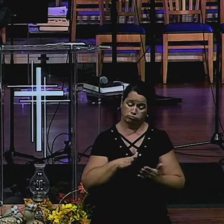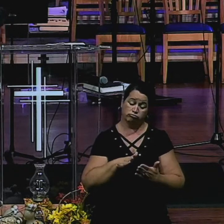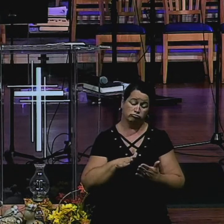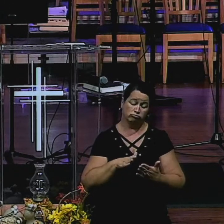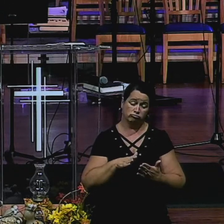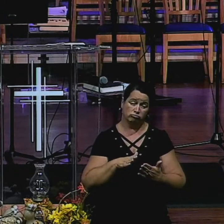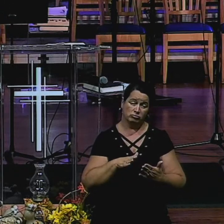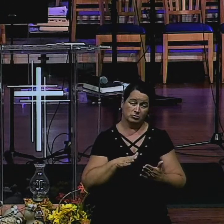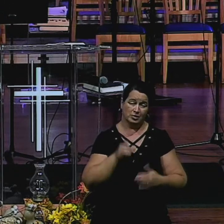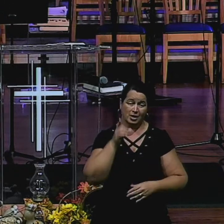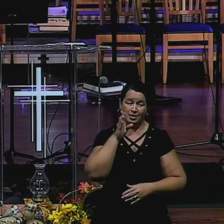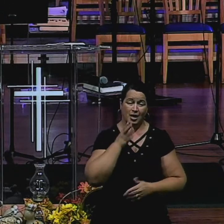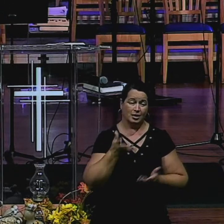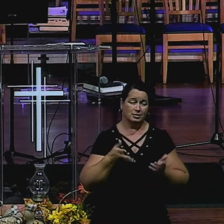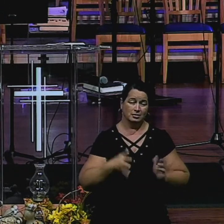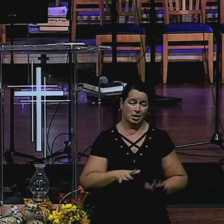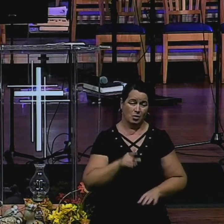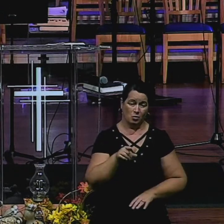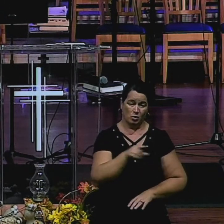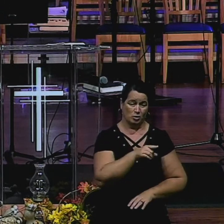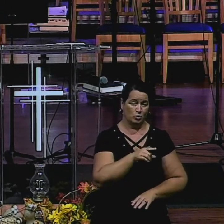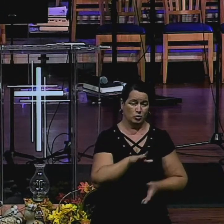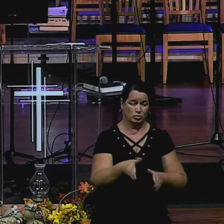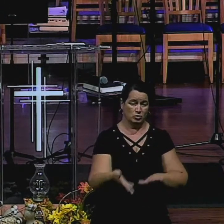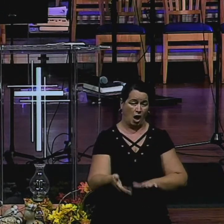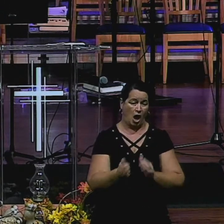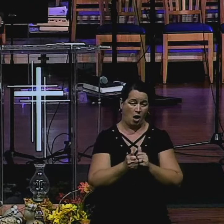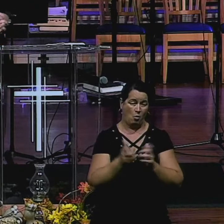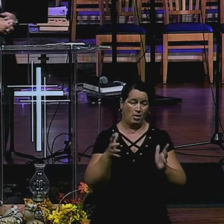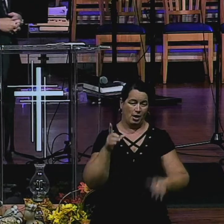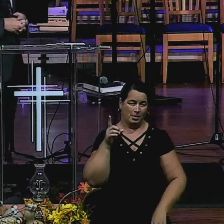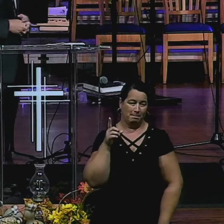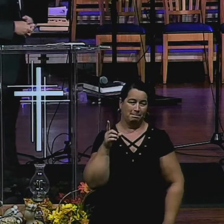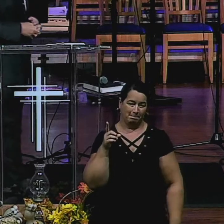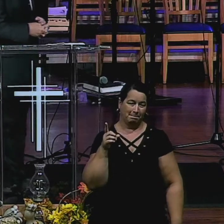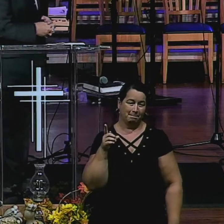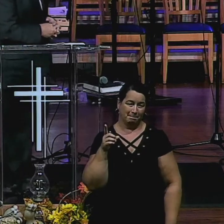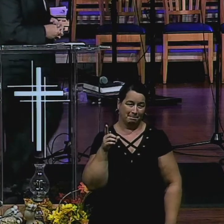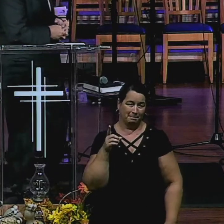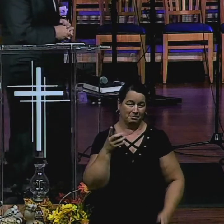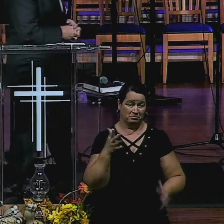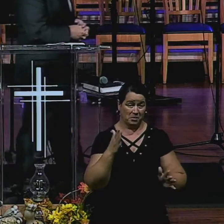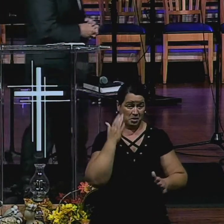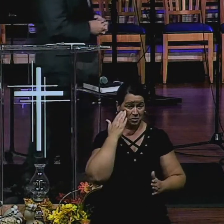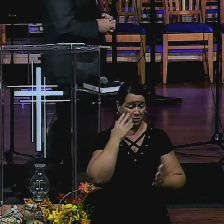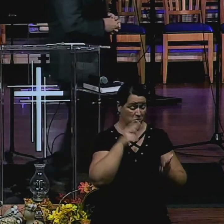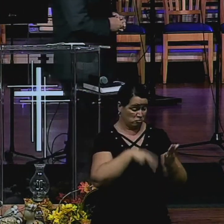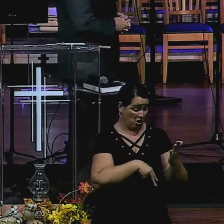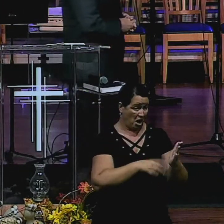God does not want you to perish. I know this because I've actually read the Bible.